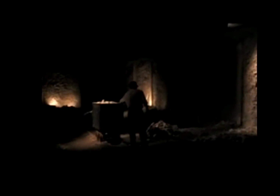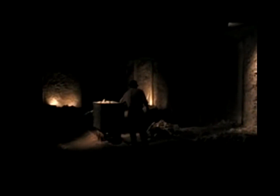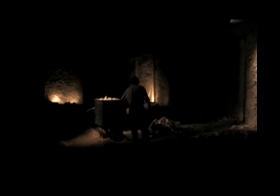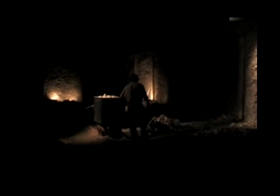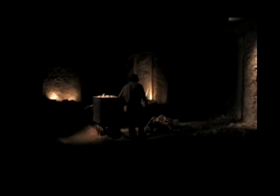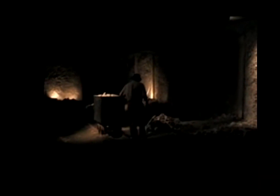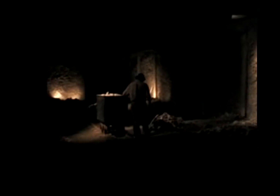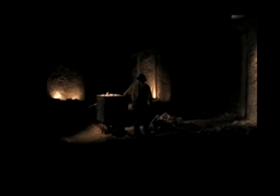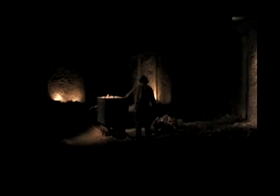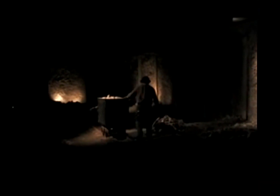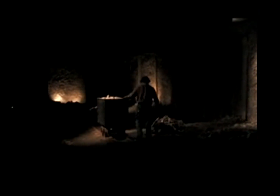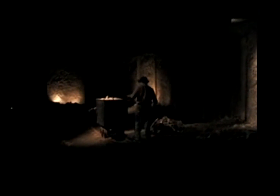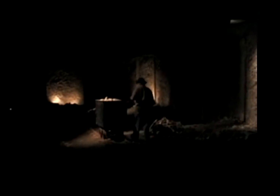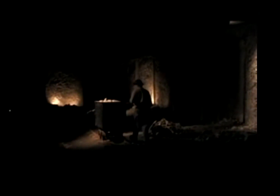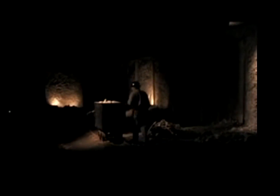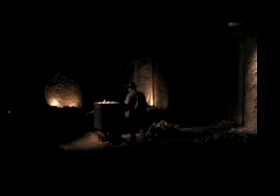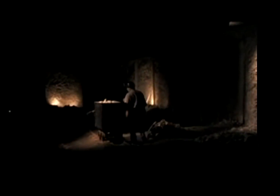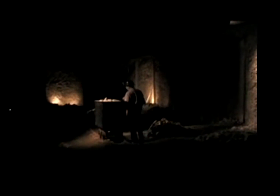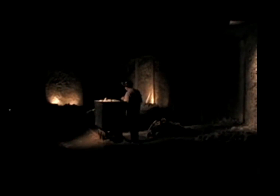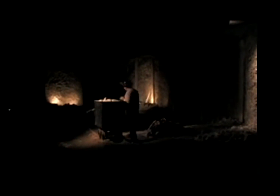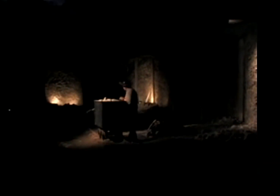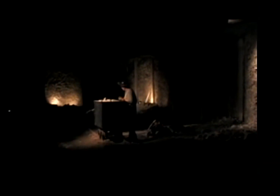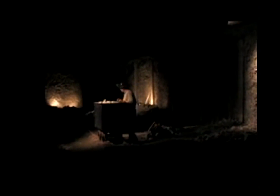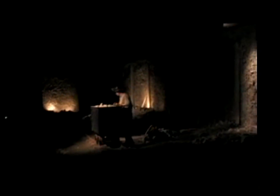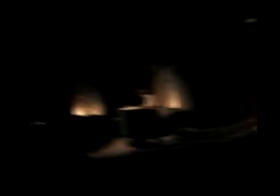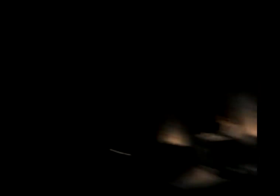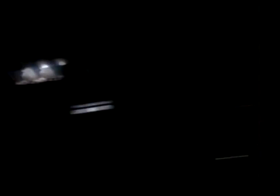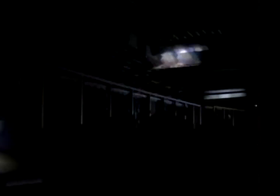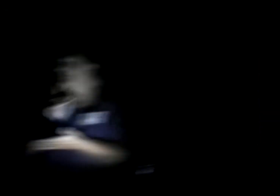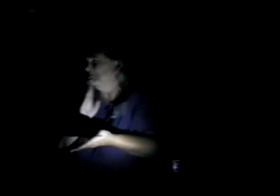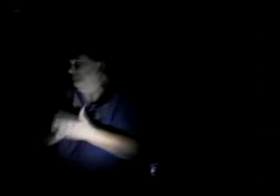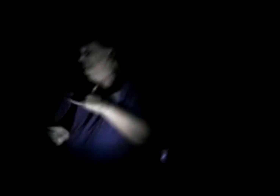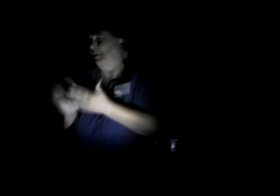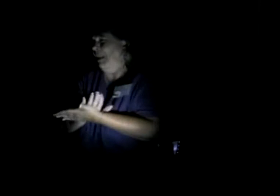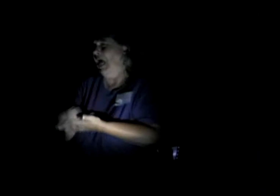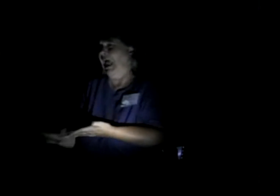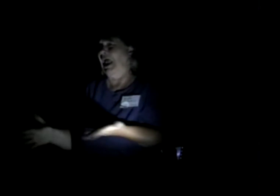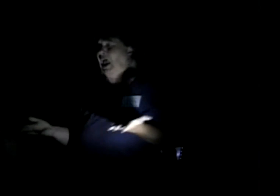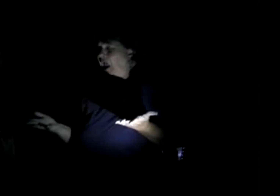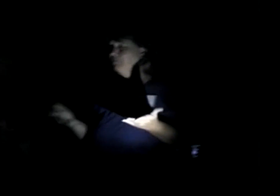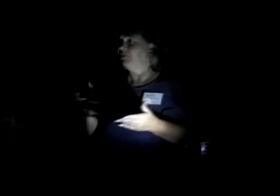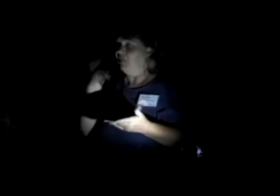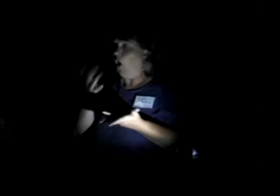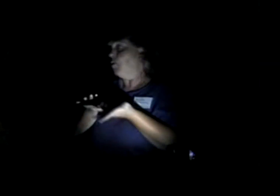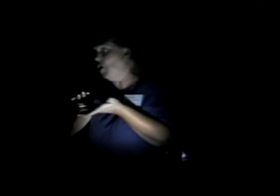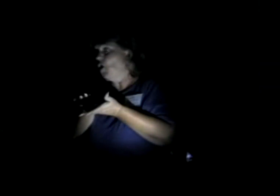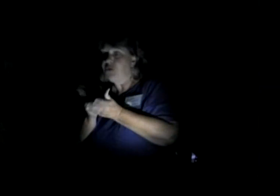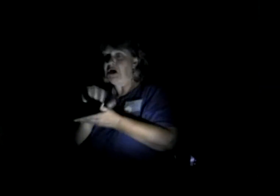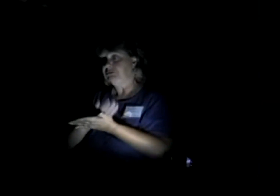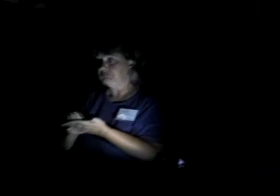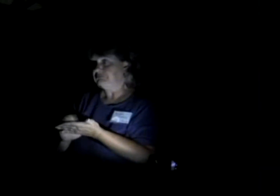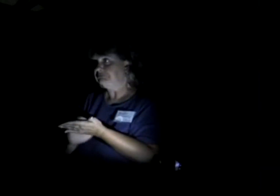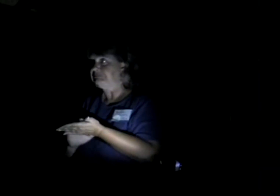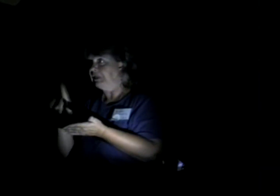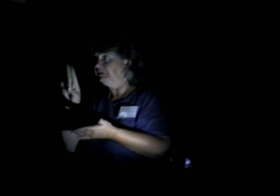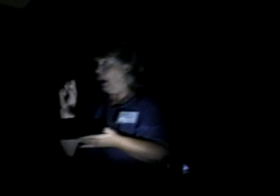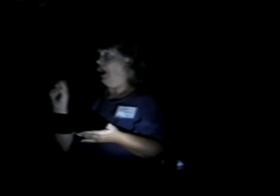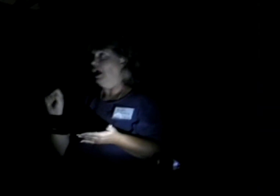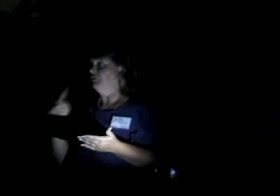first glance, a lot of these stones are pretty plain looking. If you take some of them though, dust them off, look a little closer, you can see they shimmer somewhat. Can you see